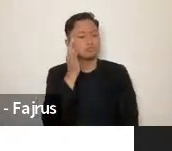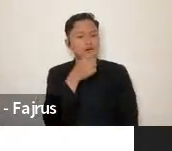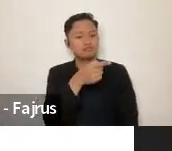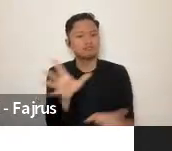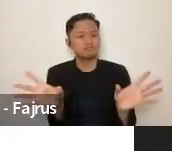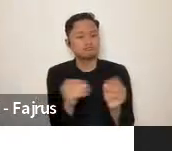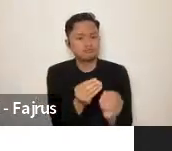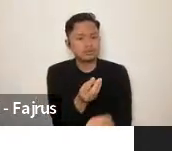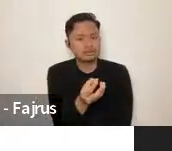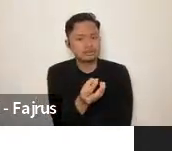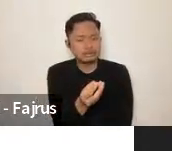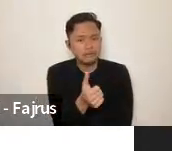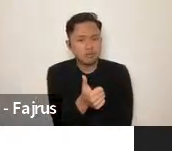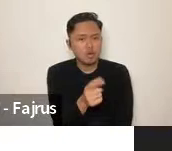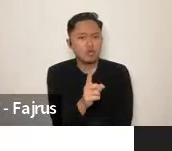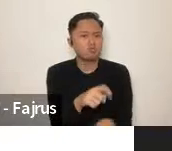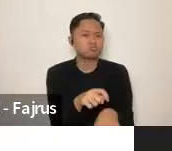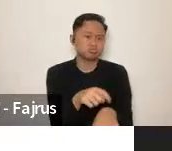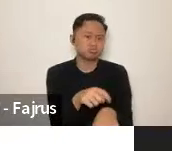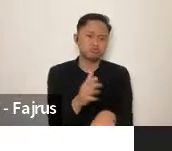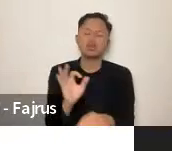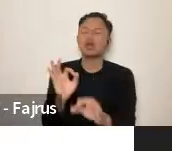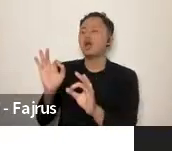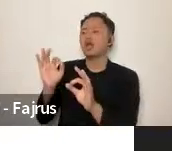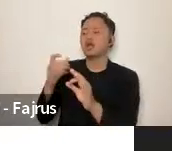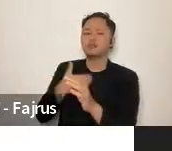because I was just about to say